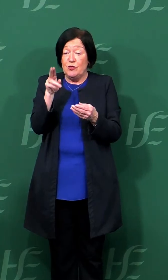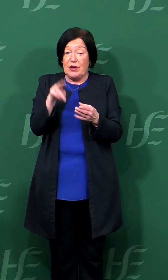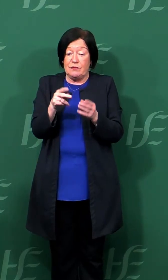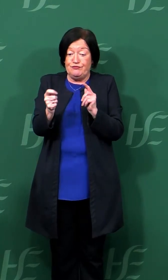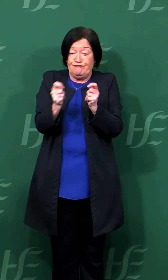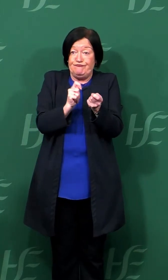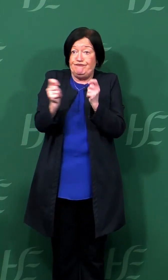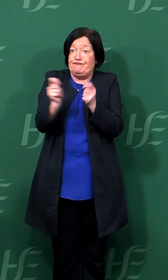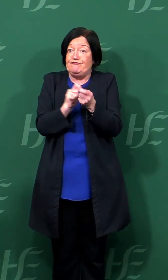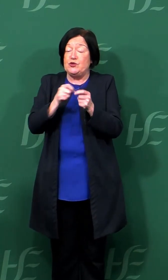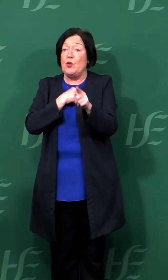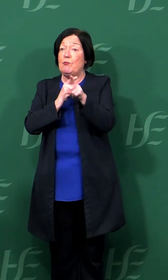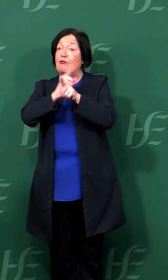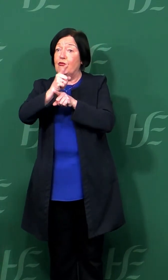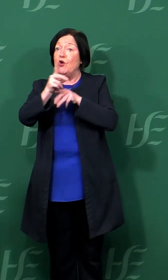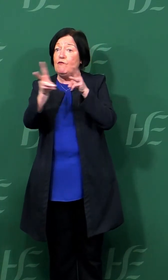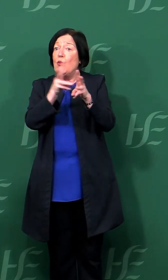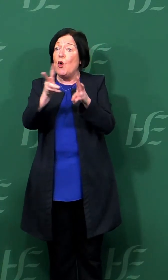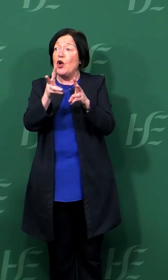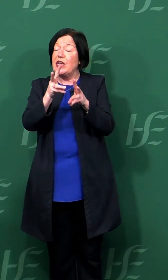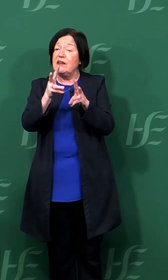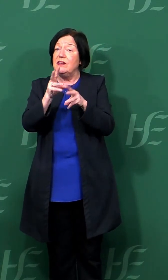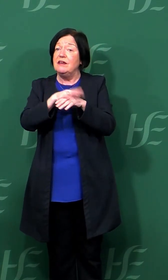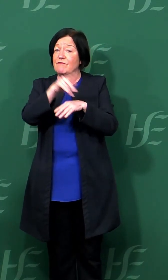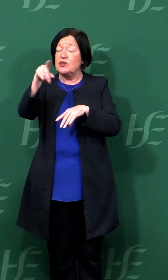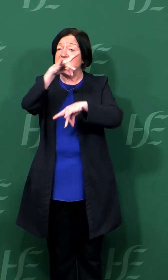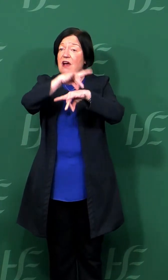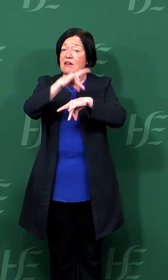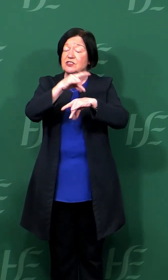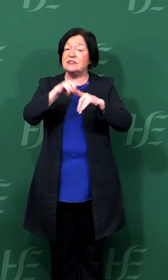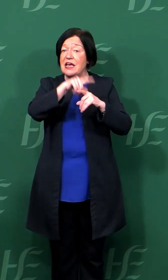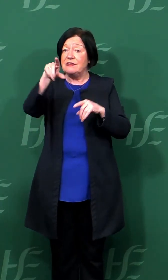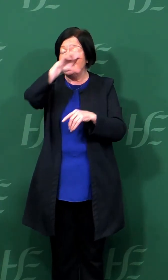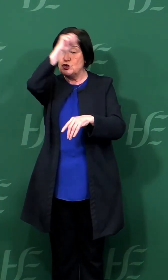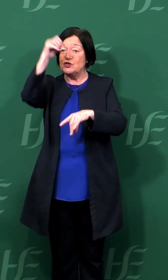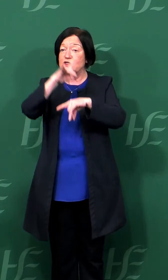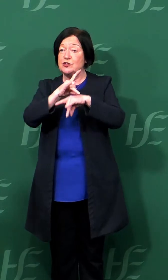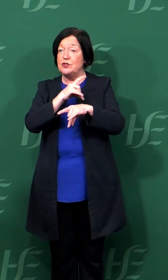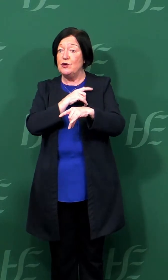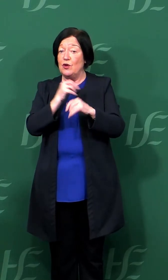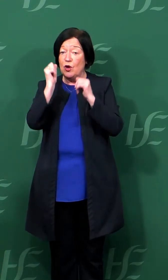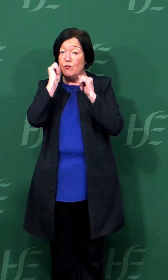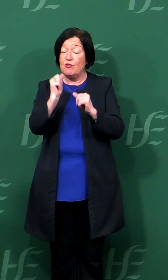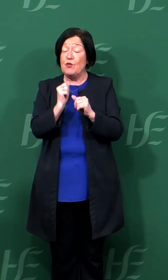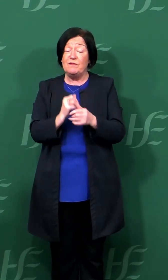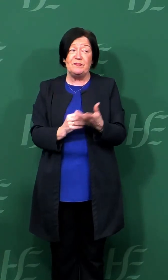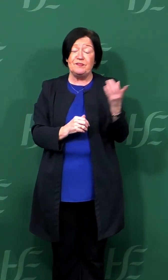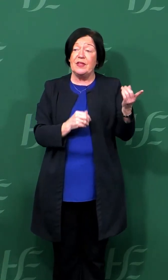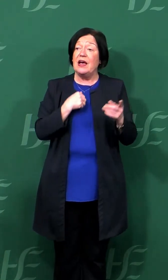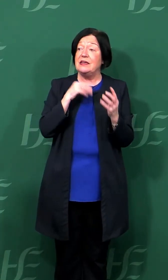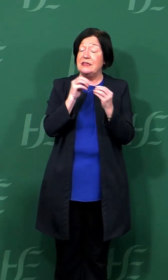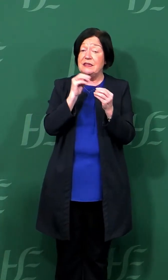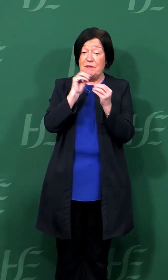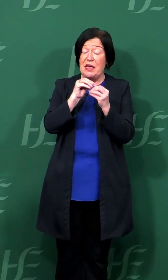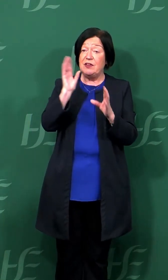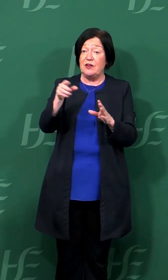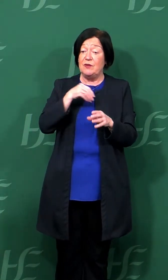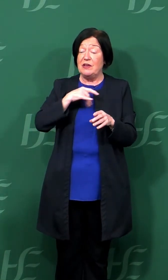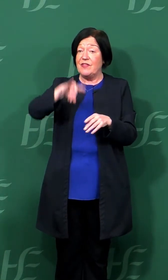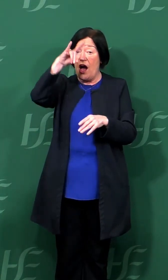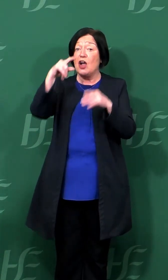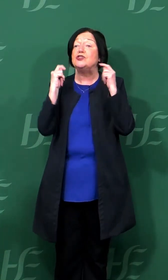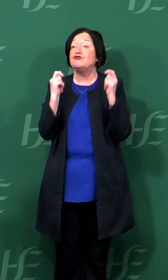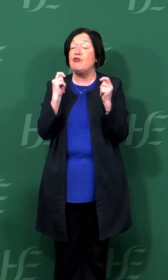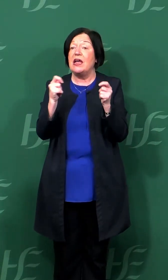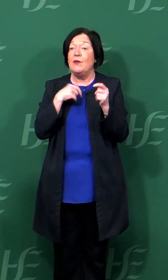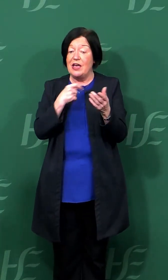done there to improve working conditions for doctors and for consultants to improve retention? But as I said, we've recruited, so in terms of the higher training,